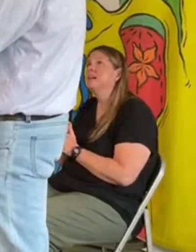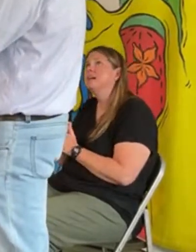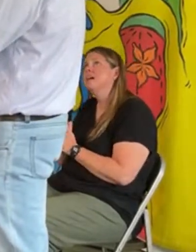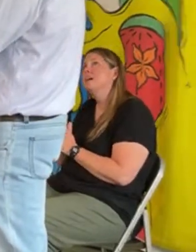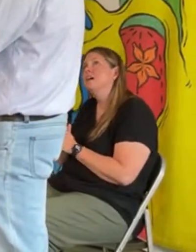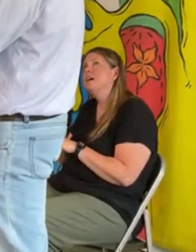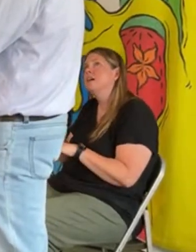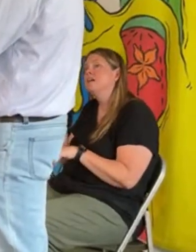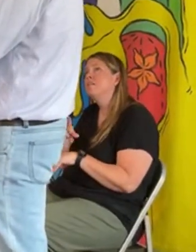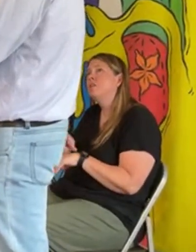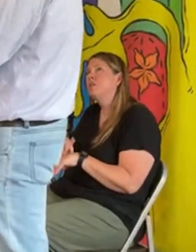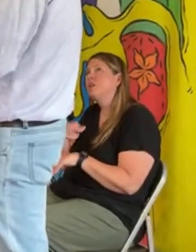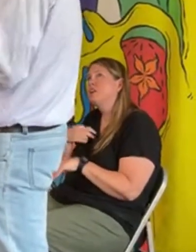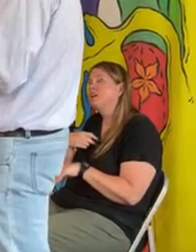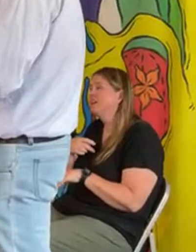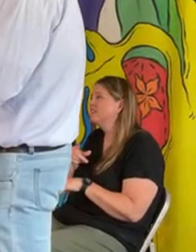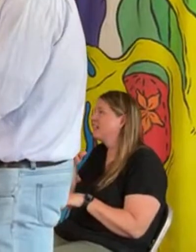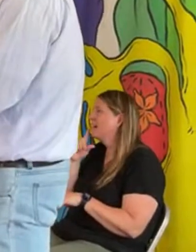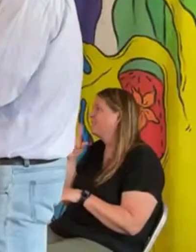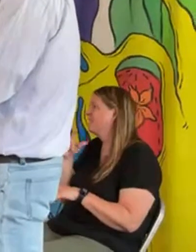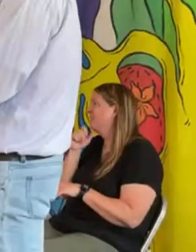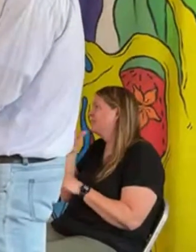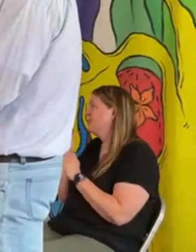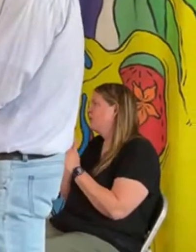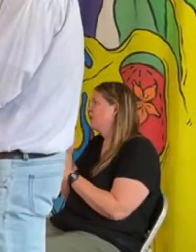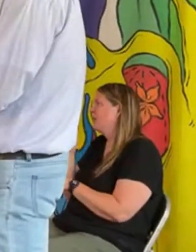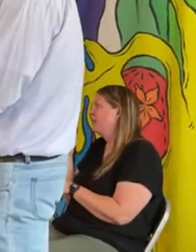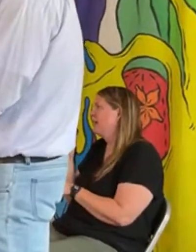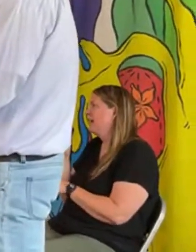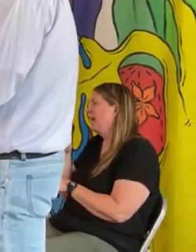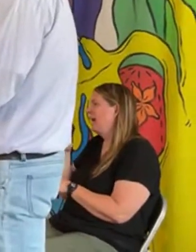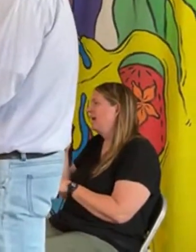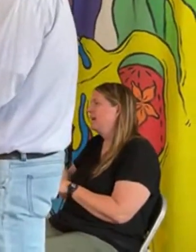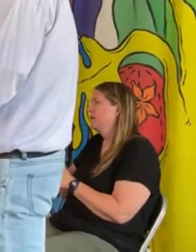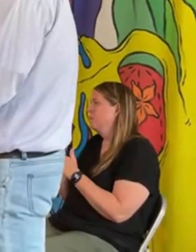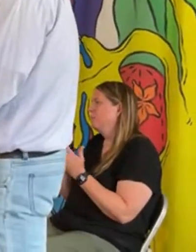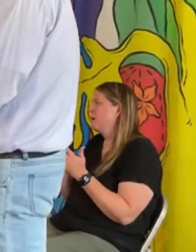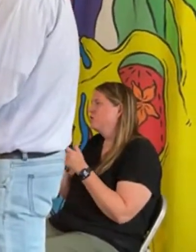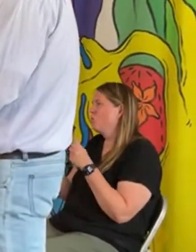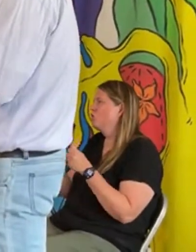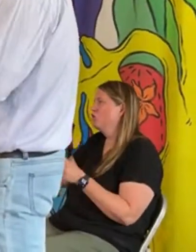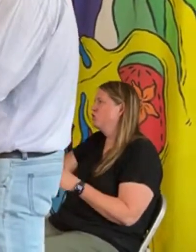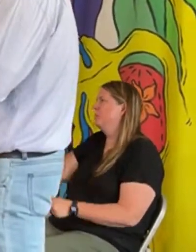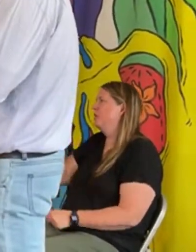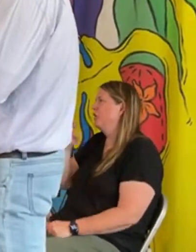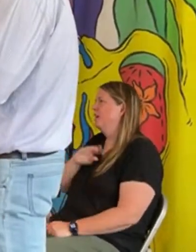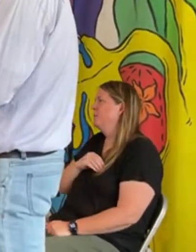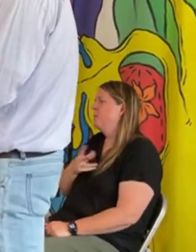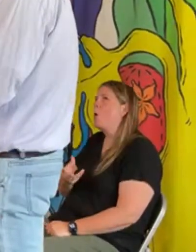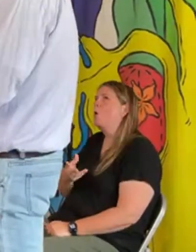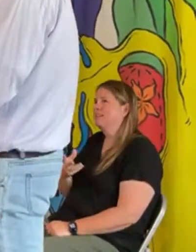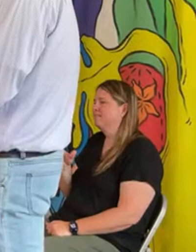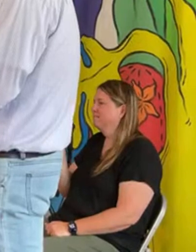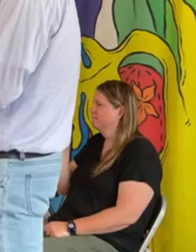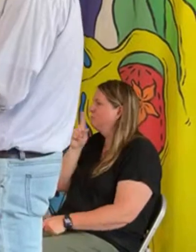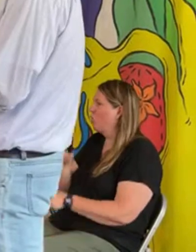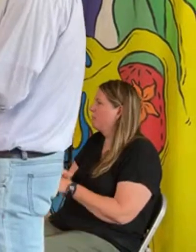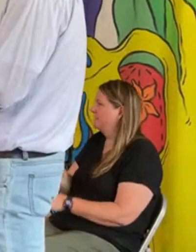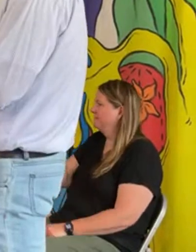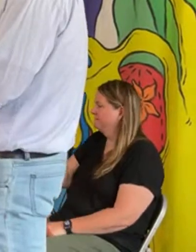honored to be together with Katie, who is a much more superior poet. Take my word for it.